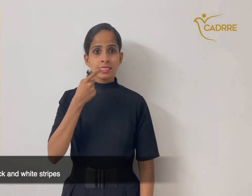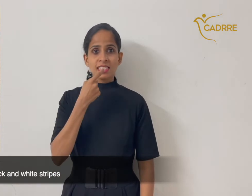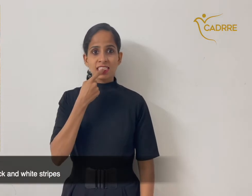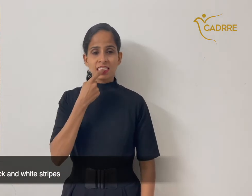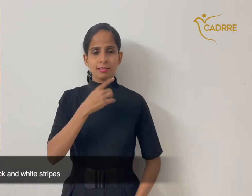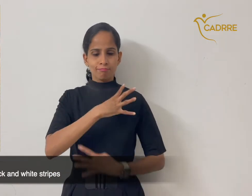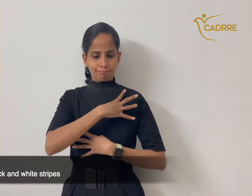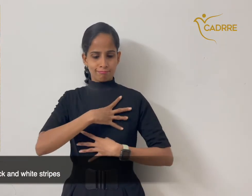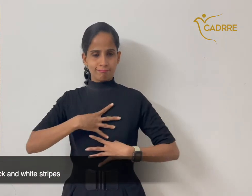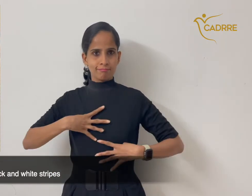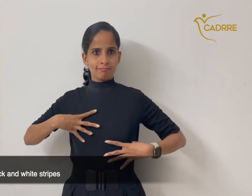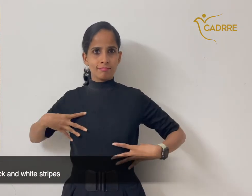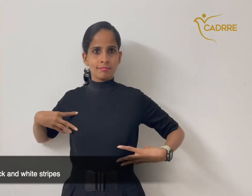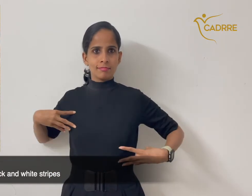Zebra.